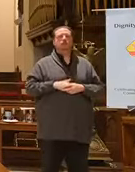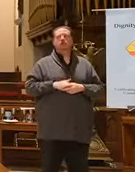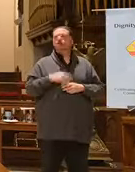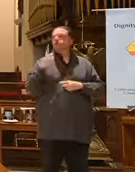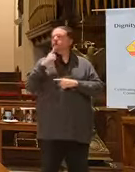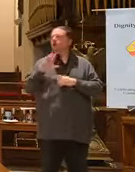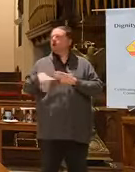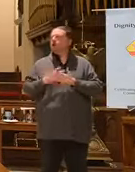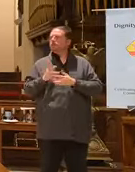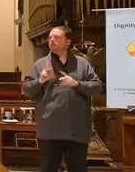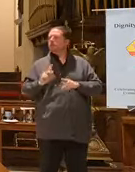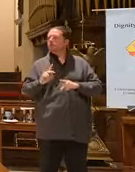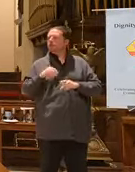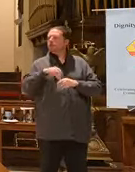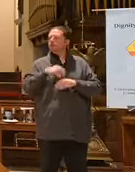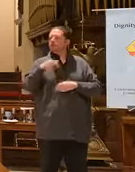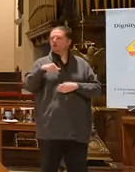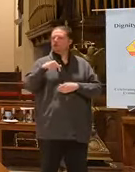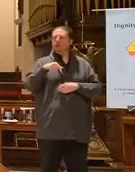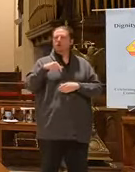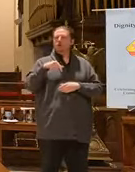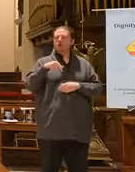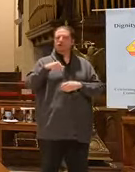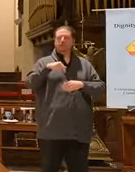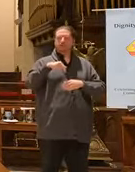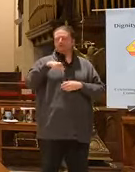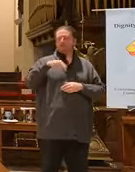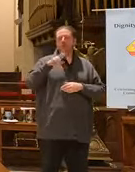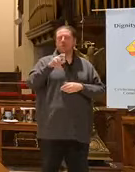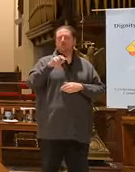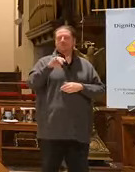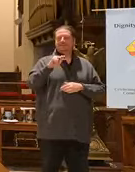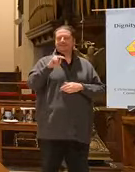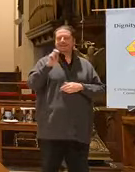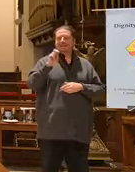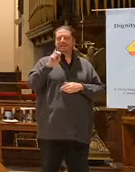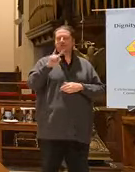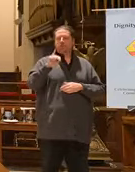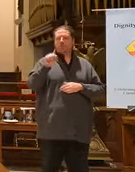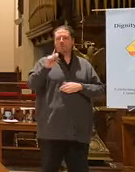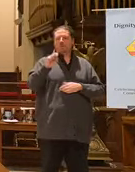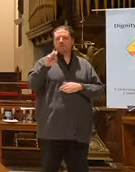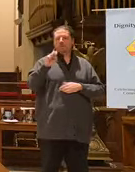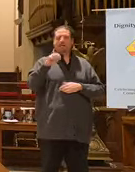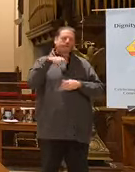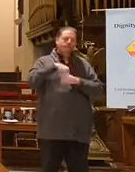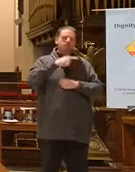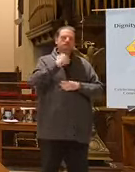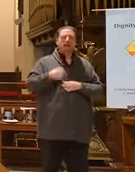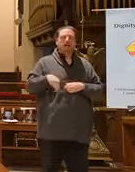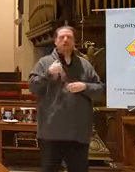For all those in the quarantine zone in China, we pray. God receive our prayer.